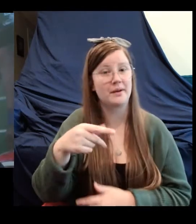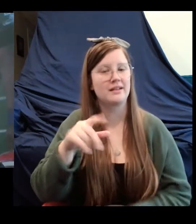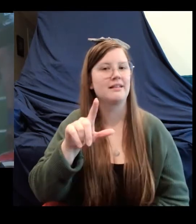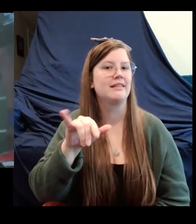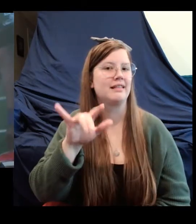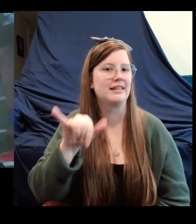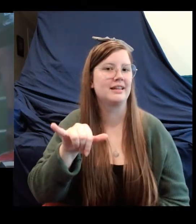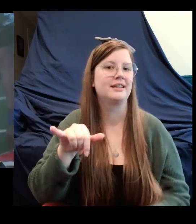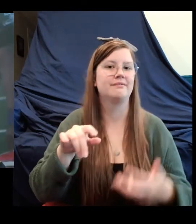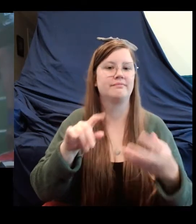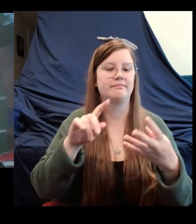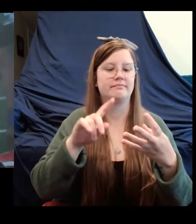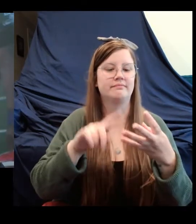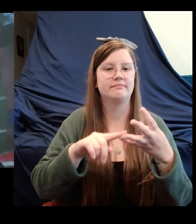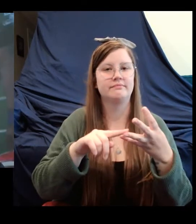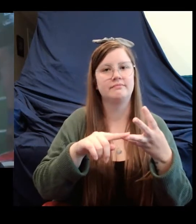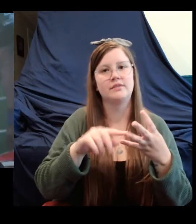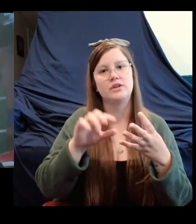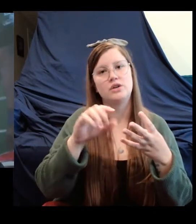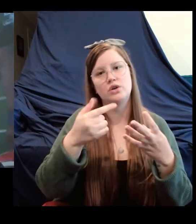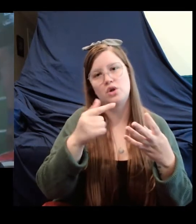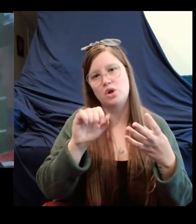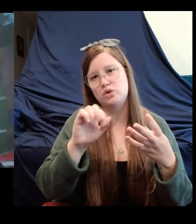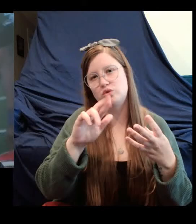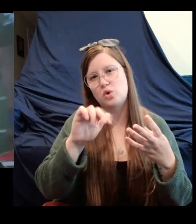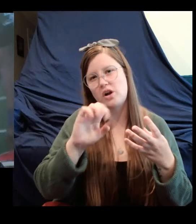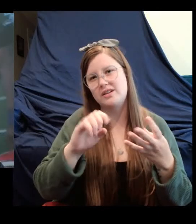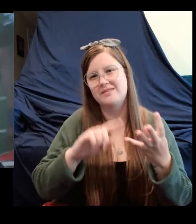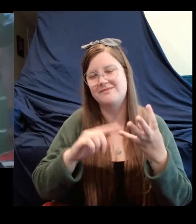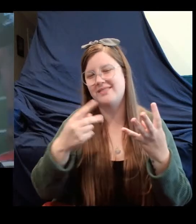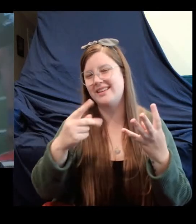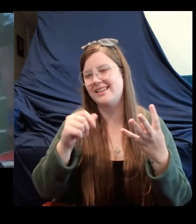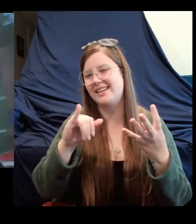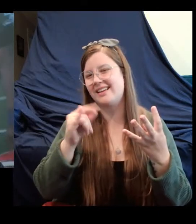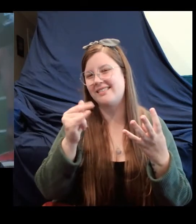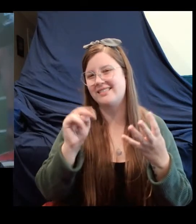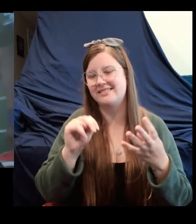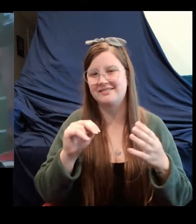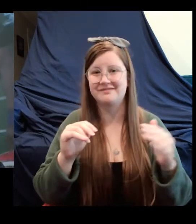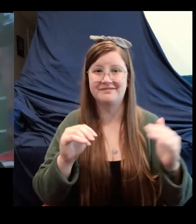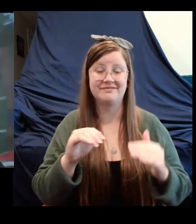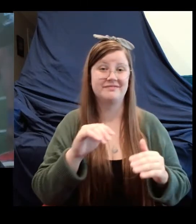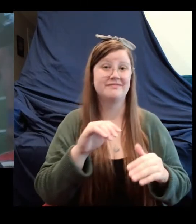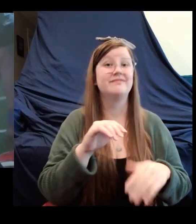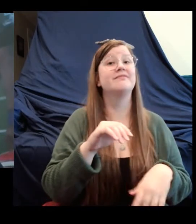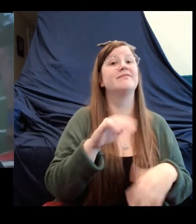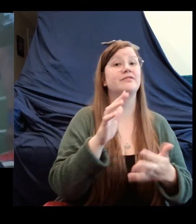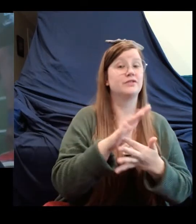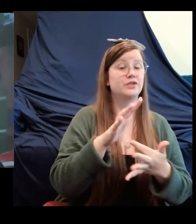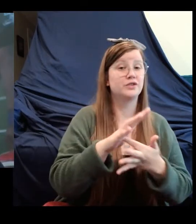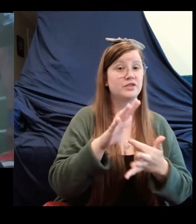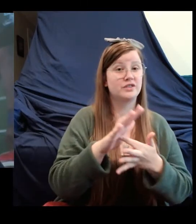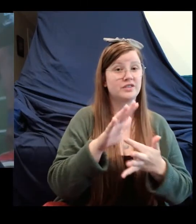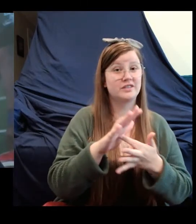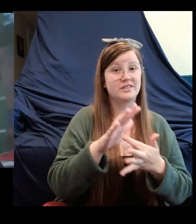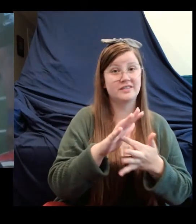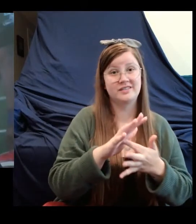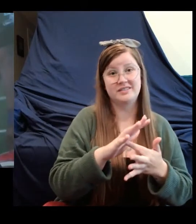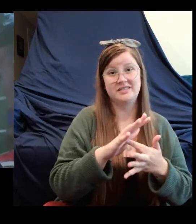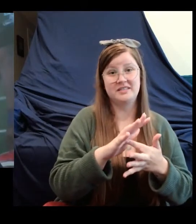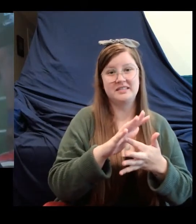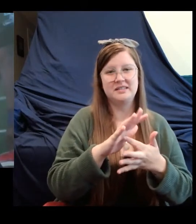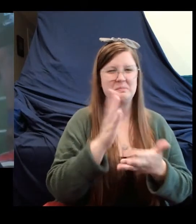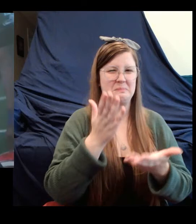Quintans, and Secretary Caden Madsen. Class of 2023, President Grace Tokyo, Vice President Sanjana